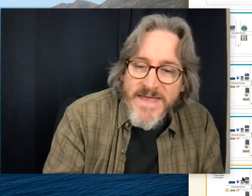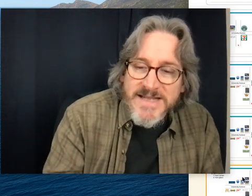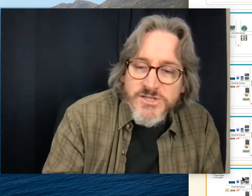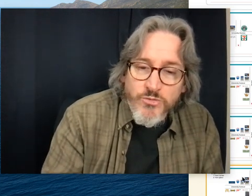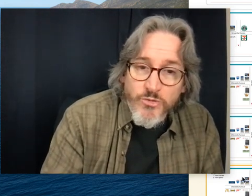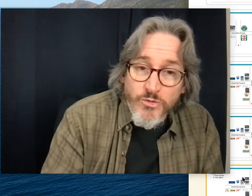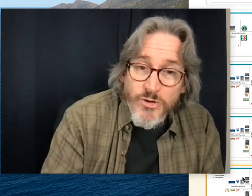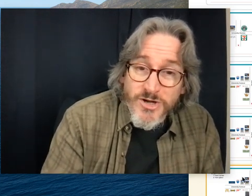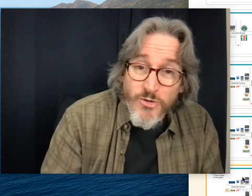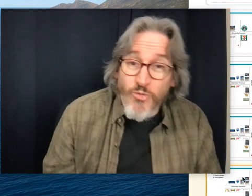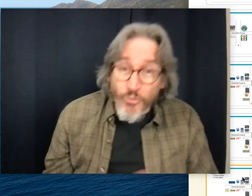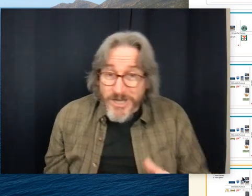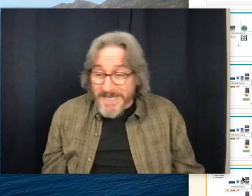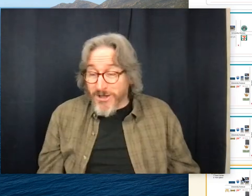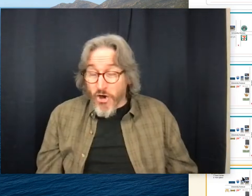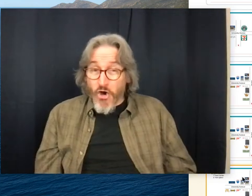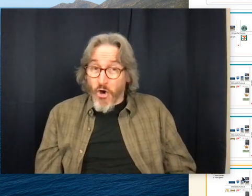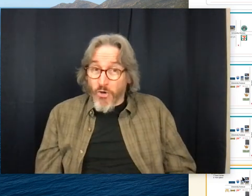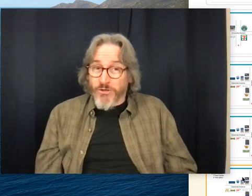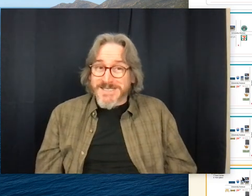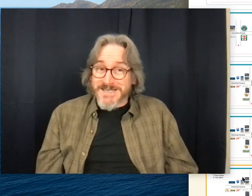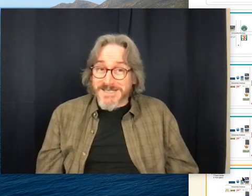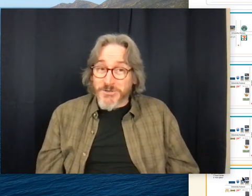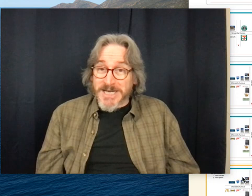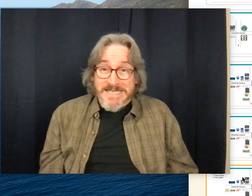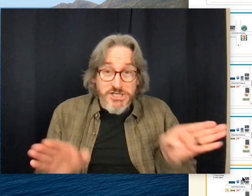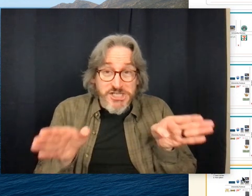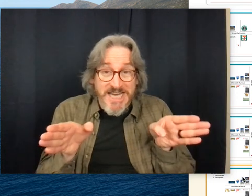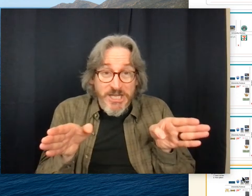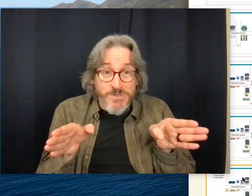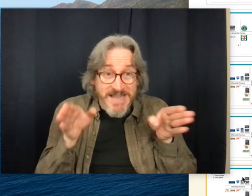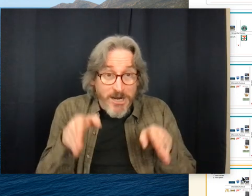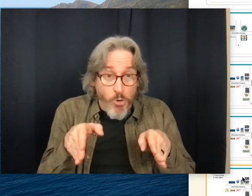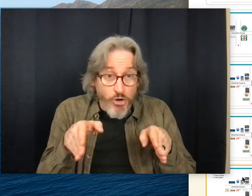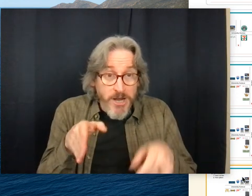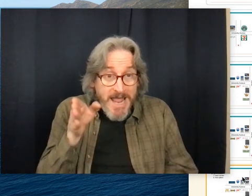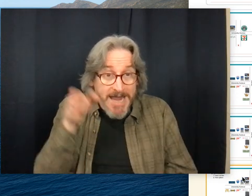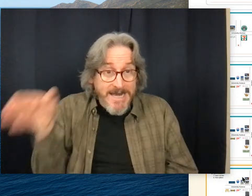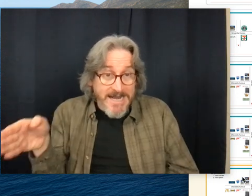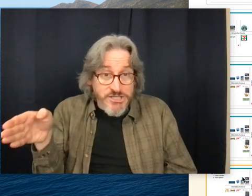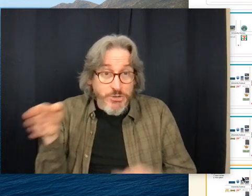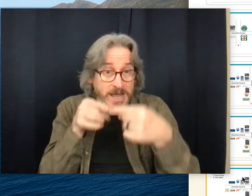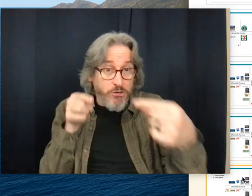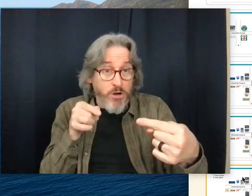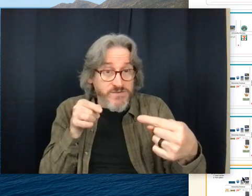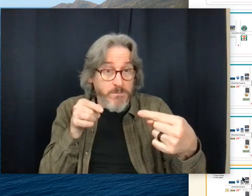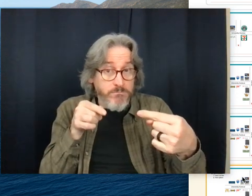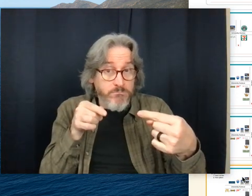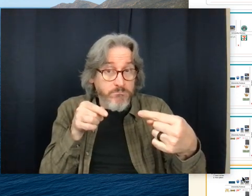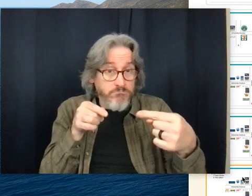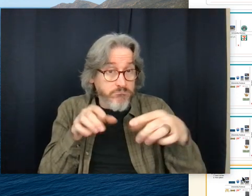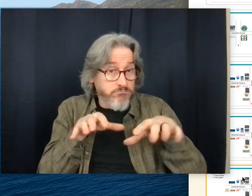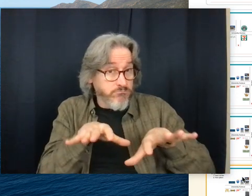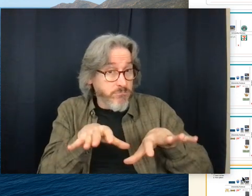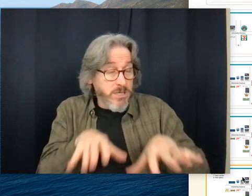And that's really all there is to this unit. It's just getting used to that corner and next to and across from.